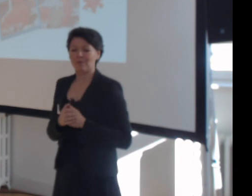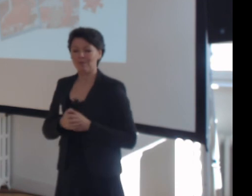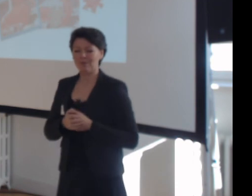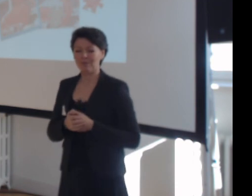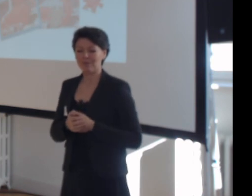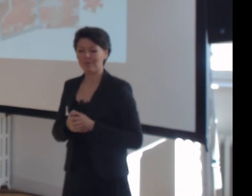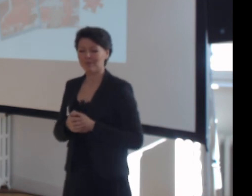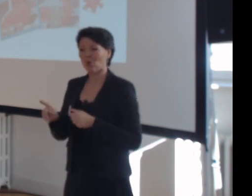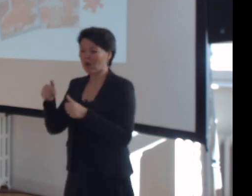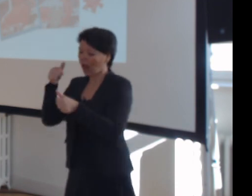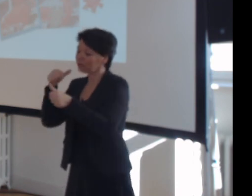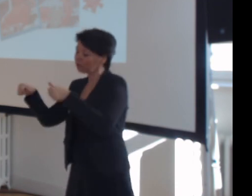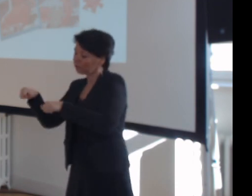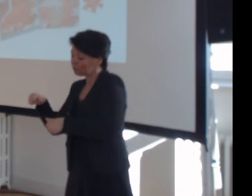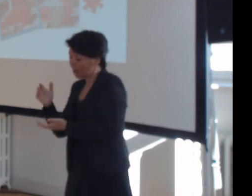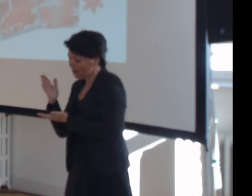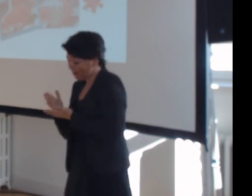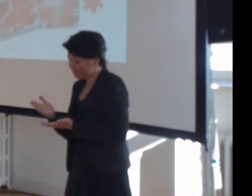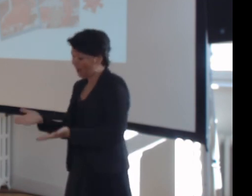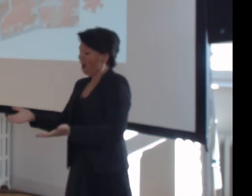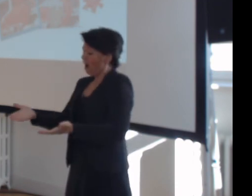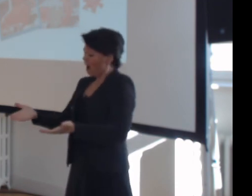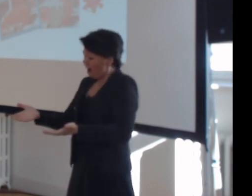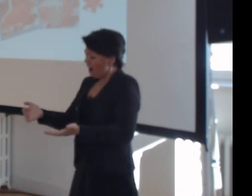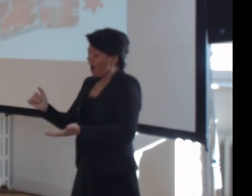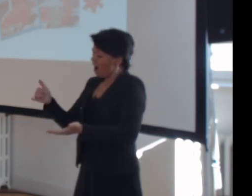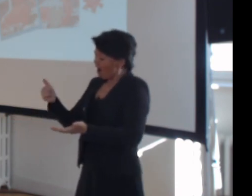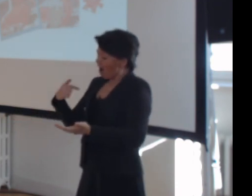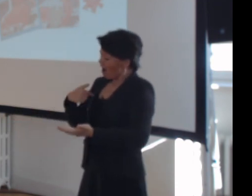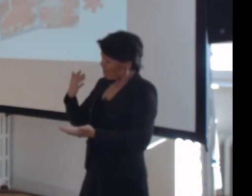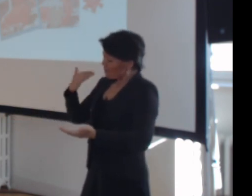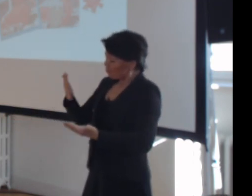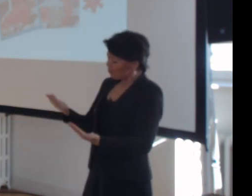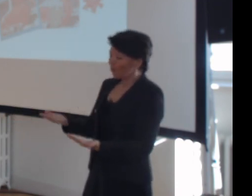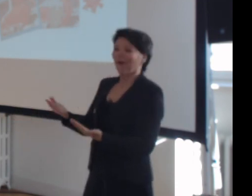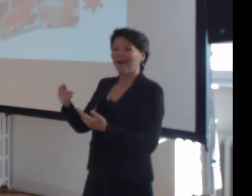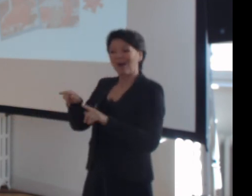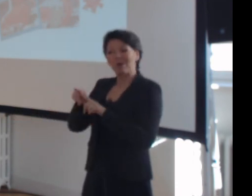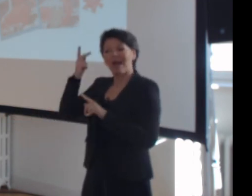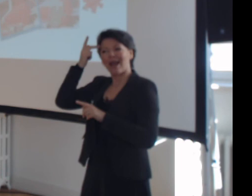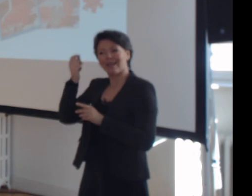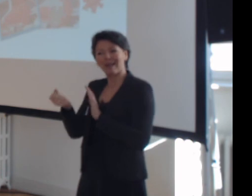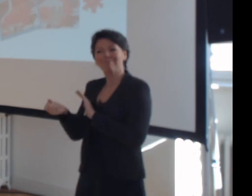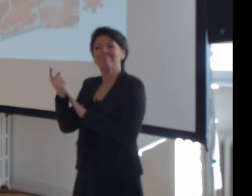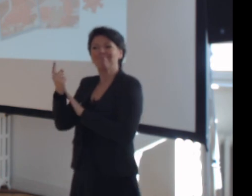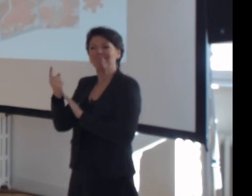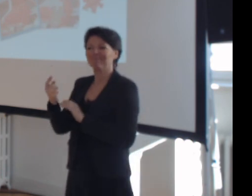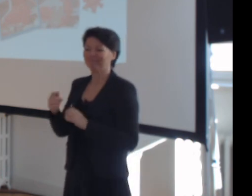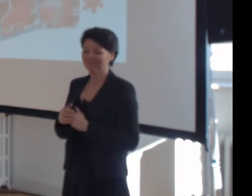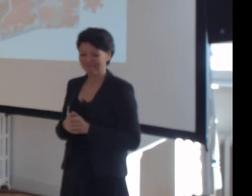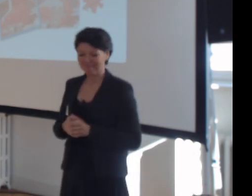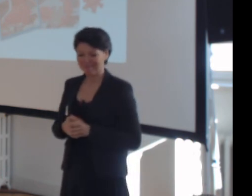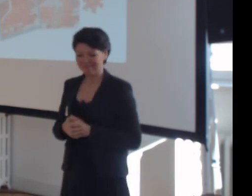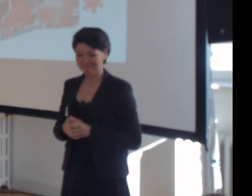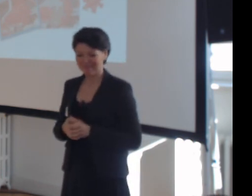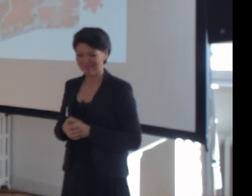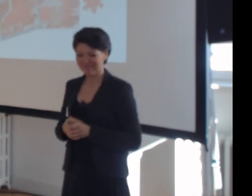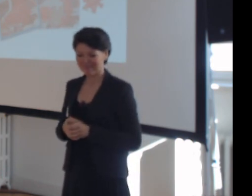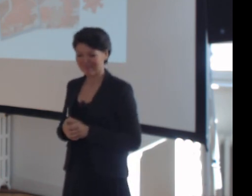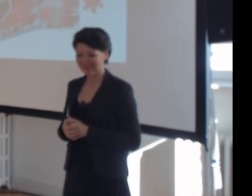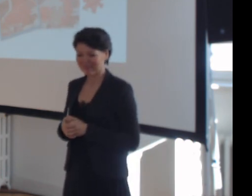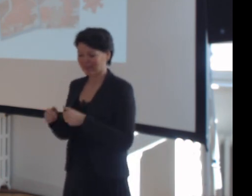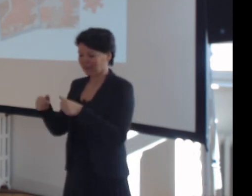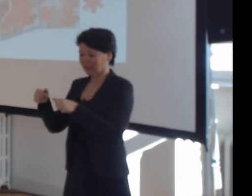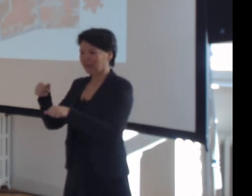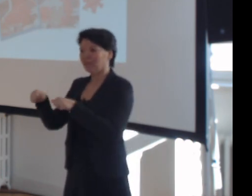in the end, when the puzzle is complete, can also be a trigger for a nice conversation or some memories. The